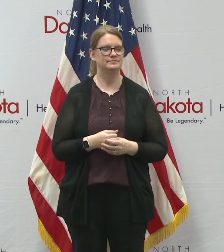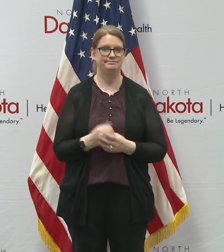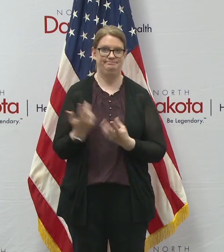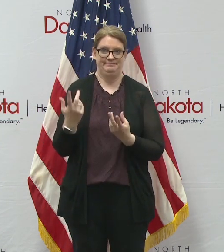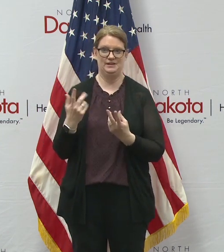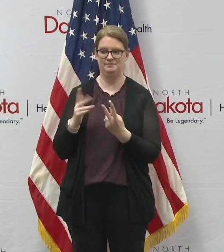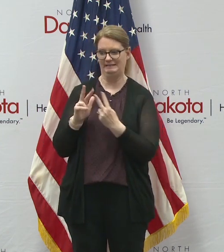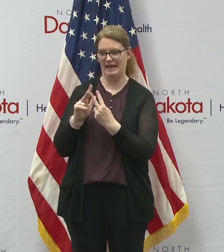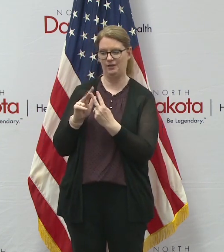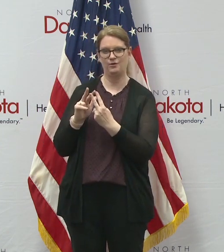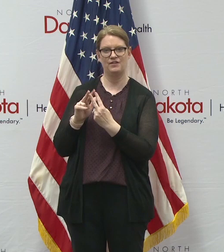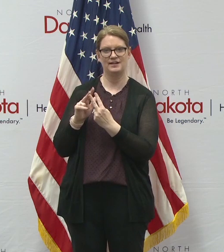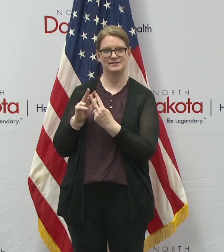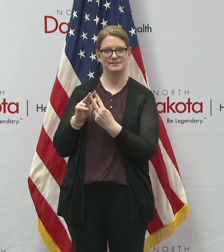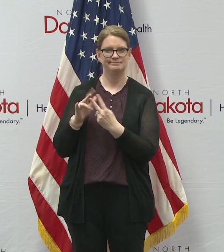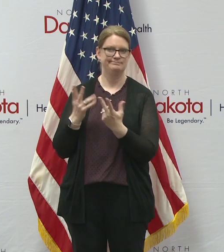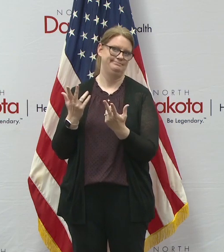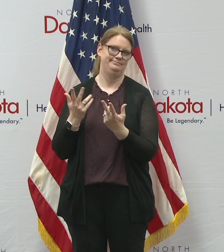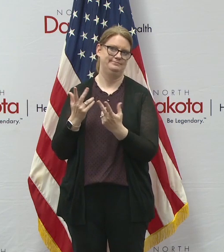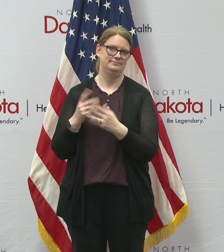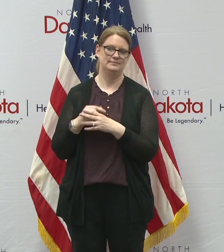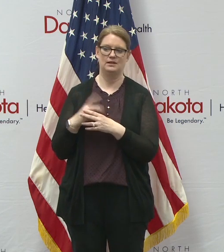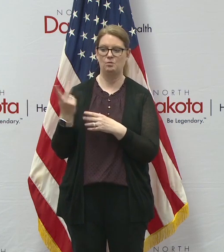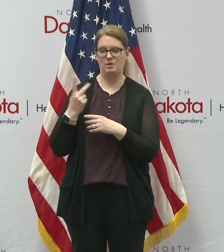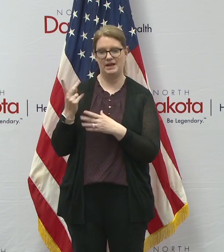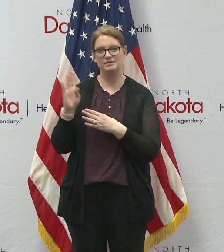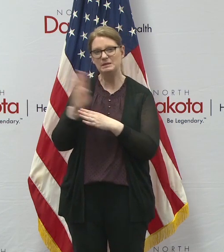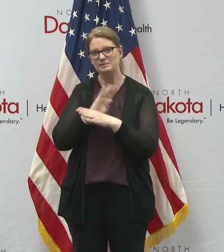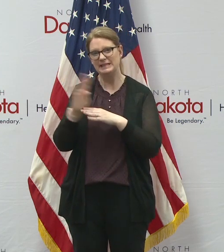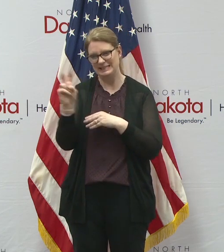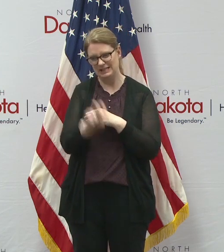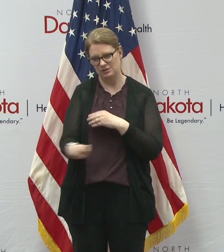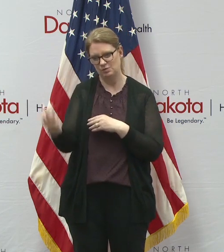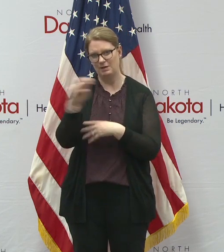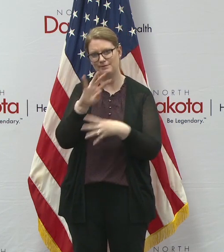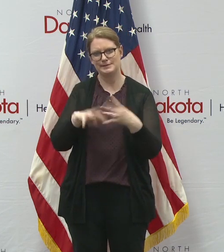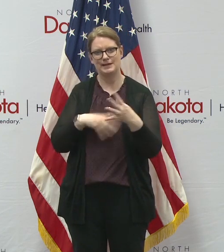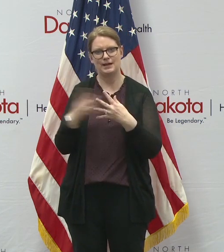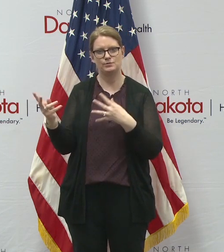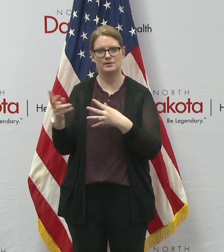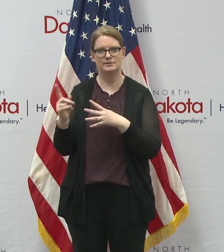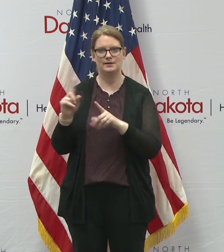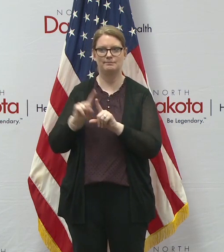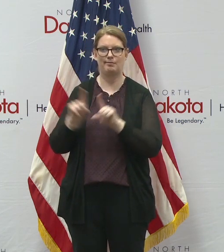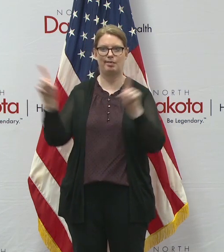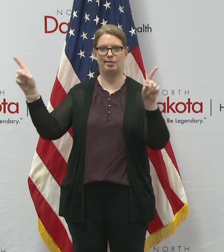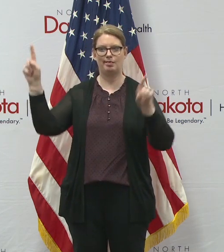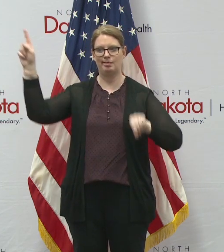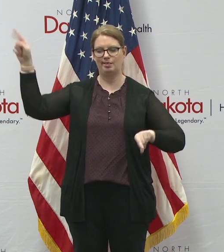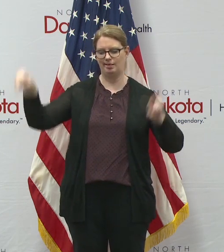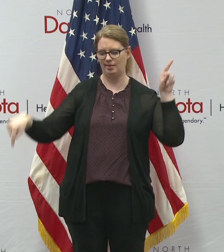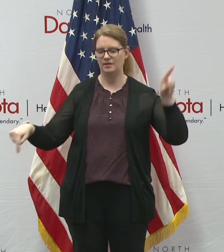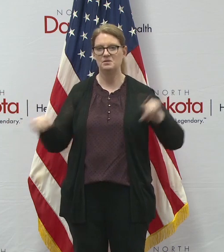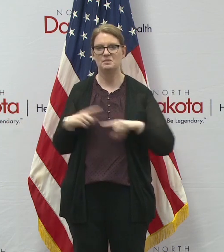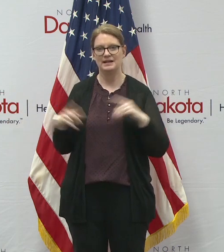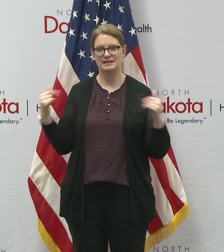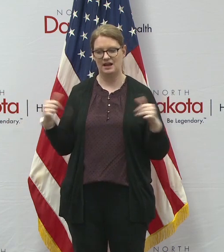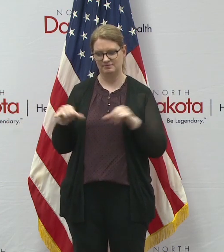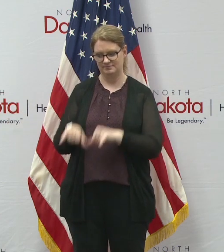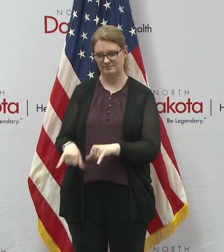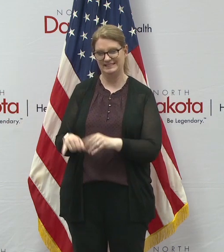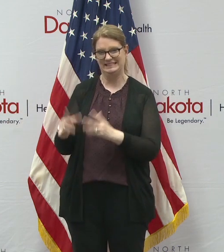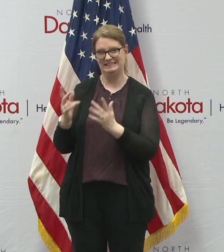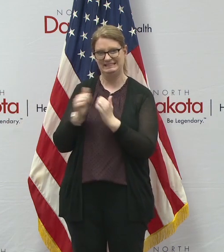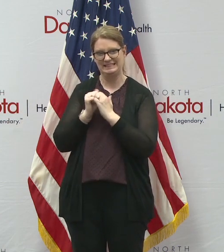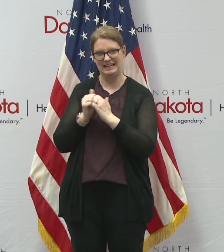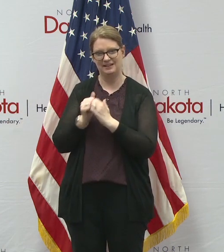have we have busy travel schedules that take us in different places, and we've been together here since this whole thing